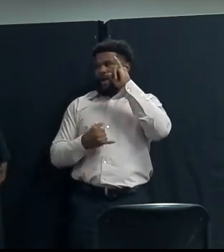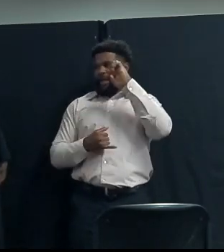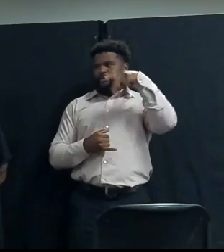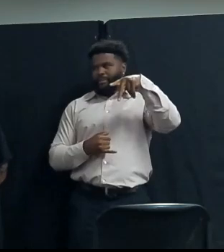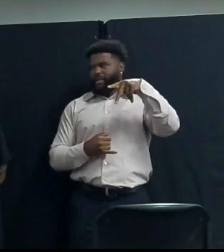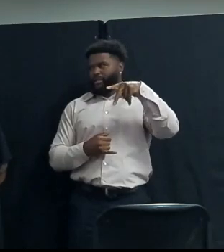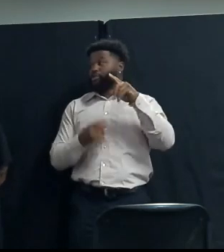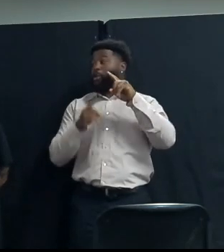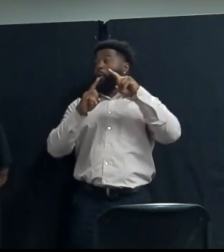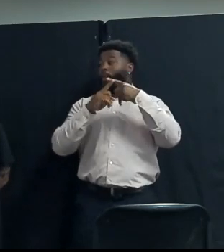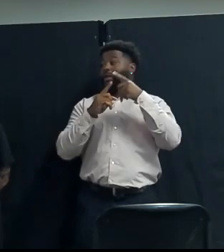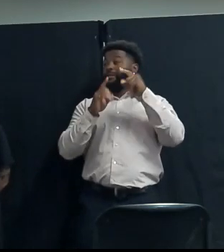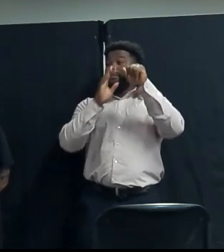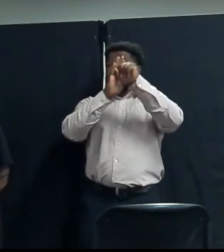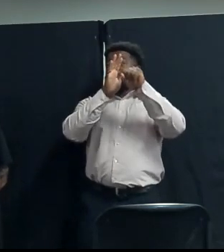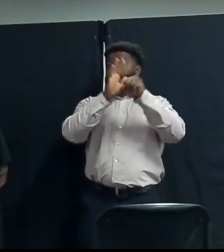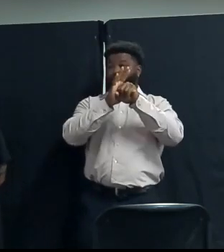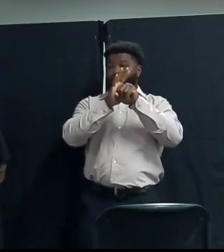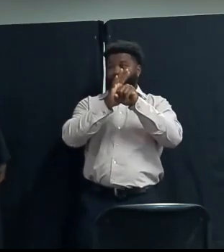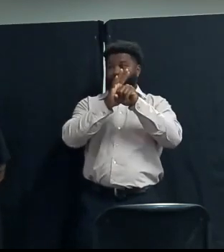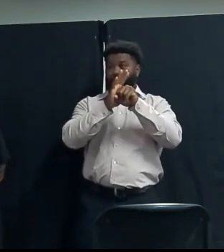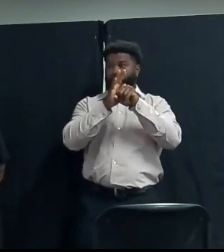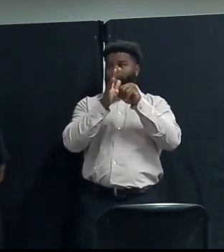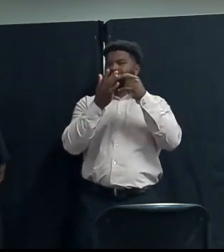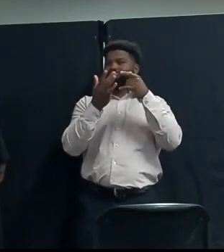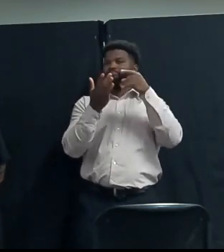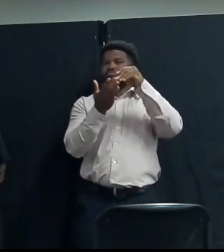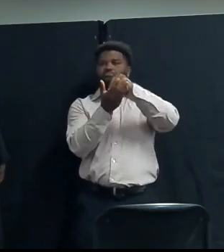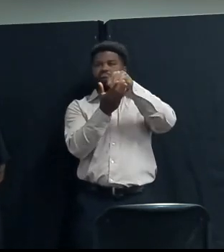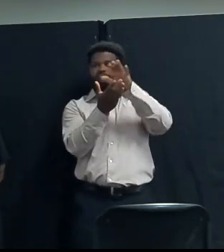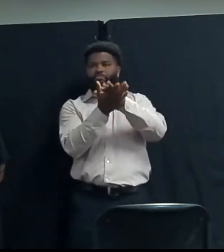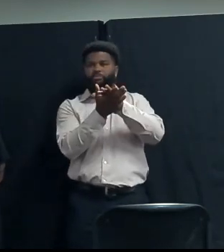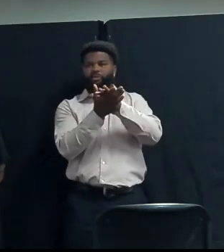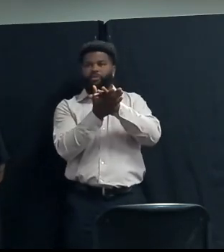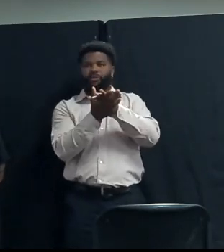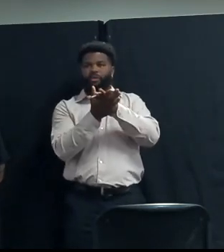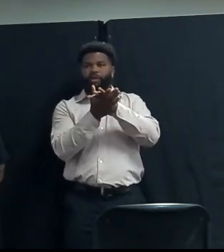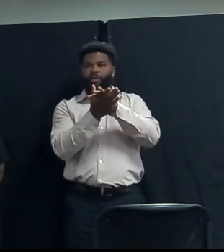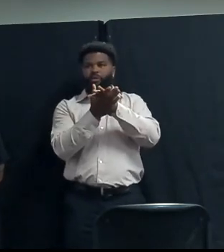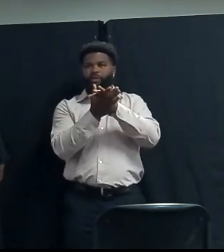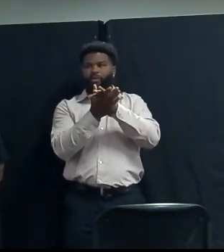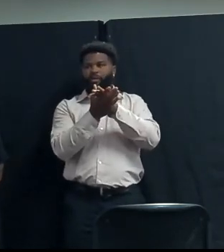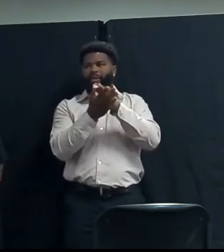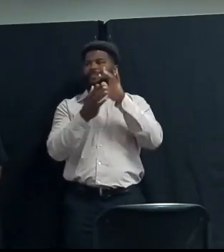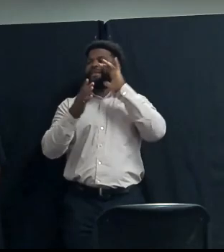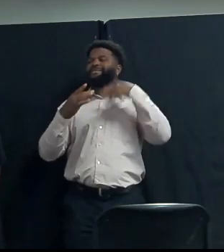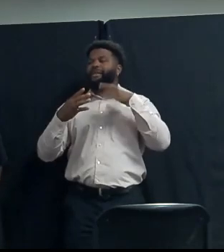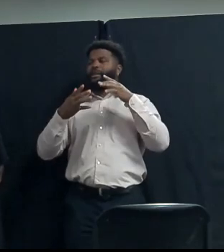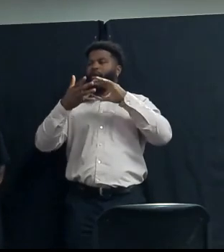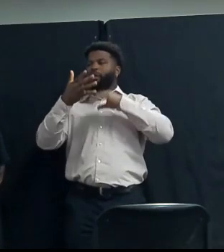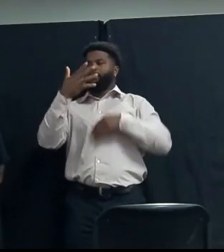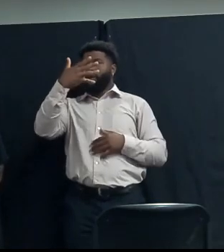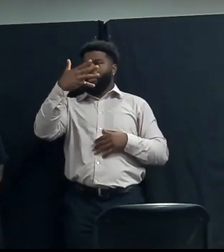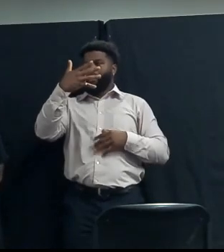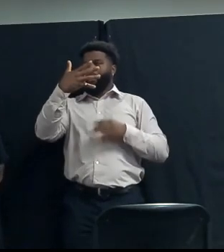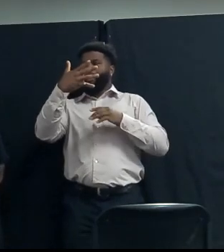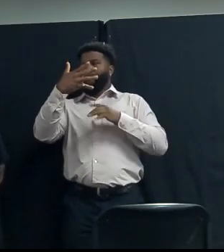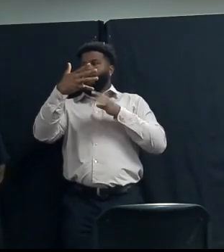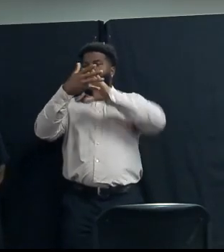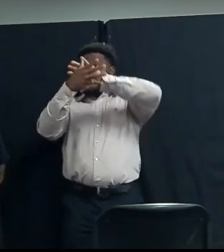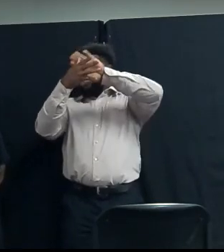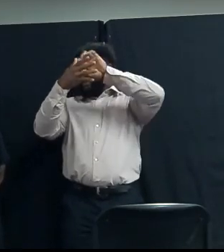the state reports, Nancy's here, they, lump it all under students